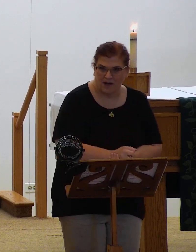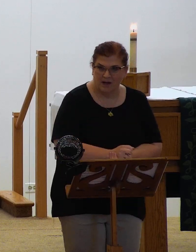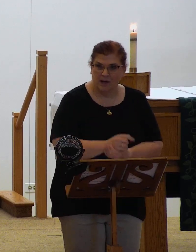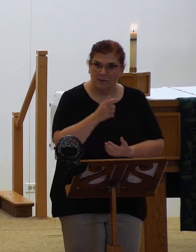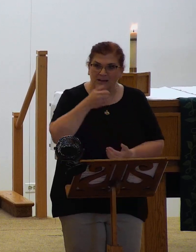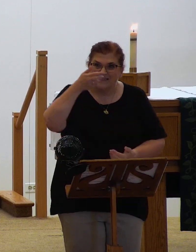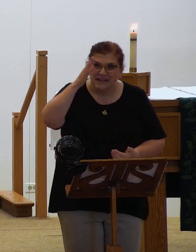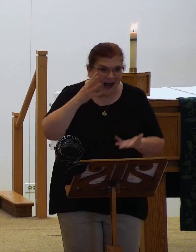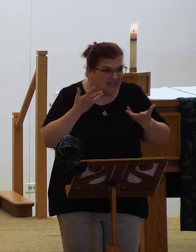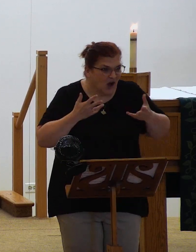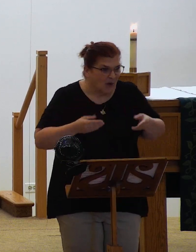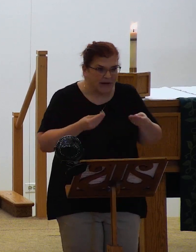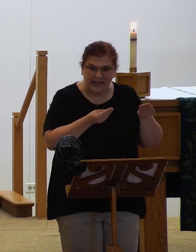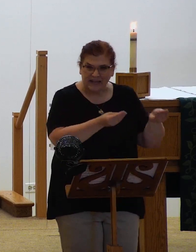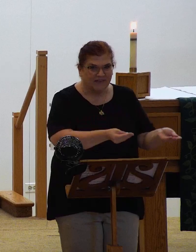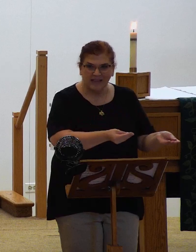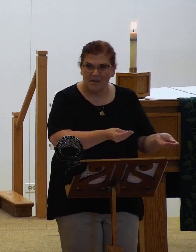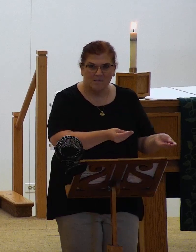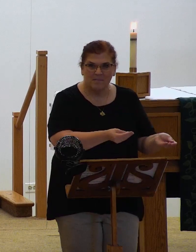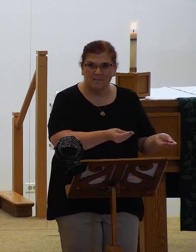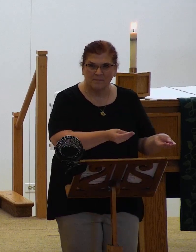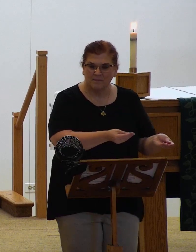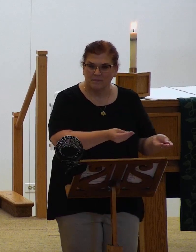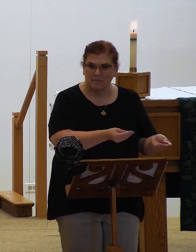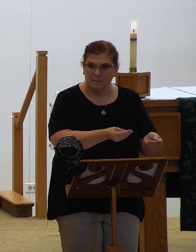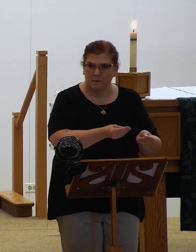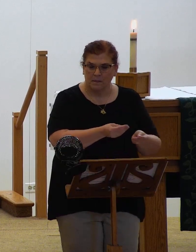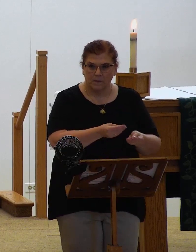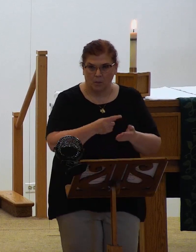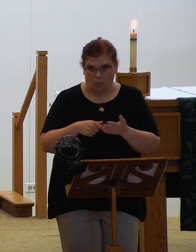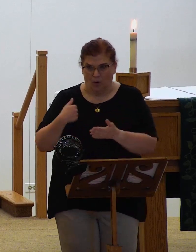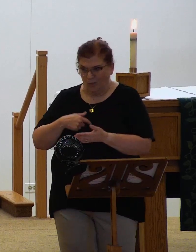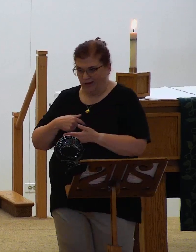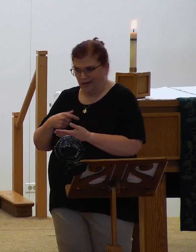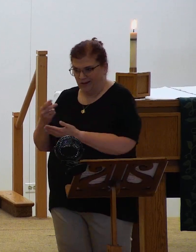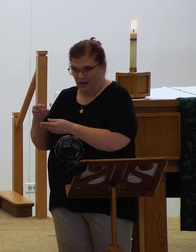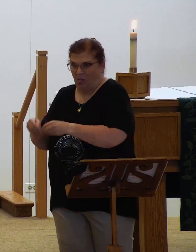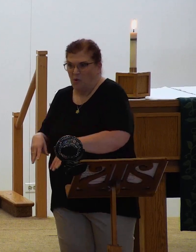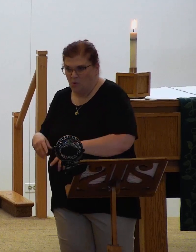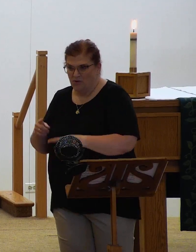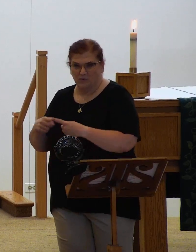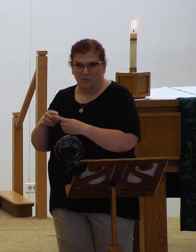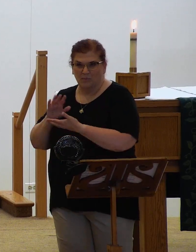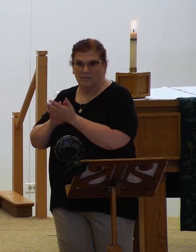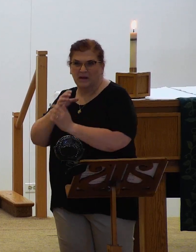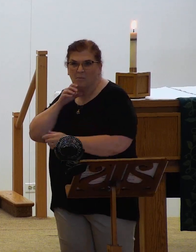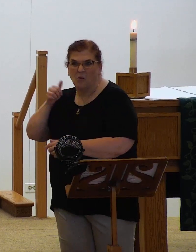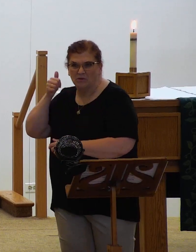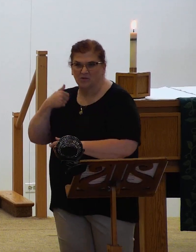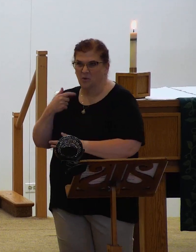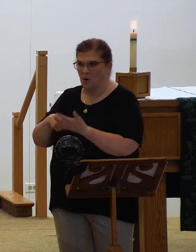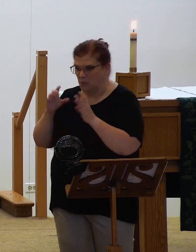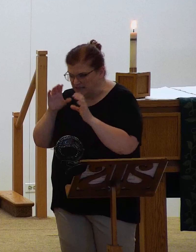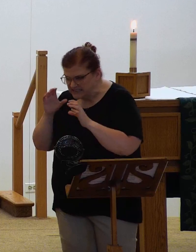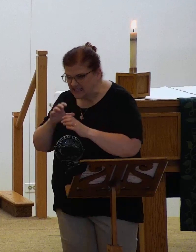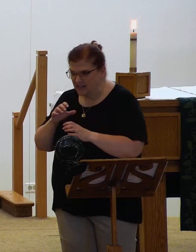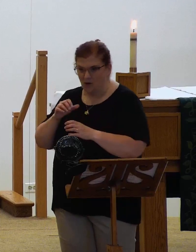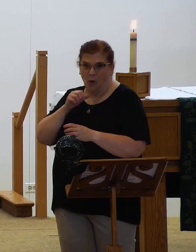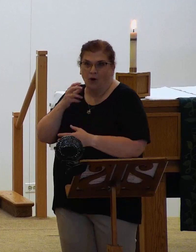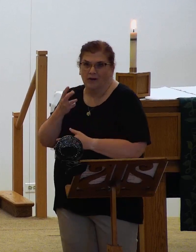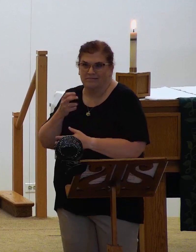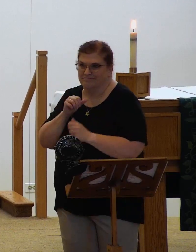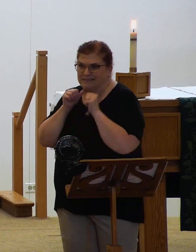because God has already given them what we often lose, what we often lost or seek or even deny.